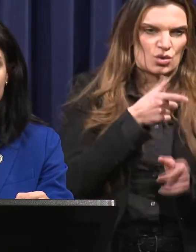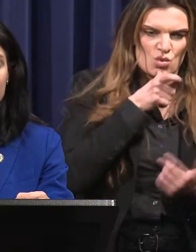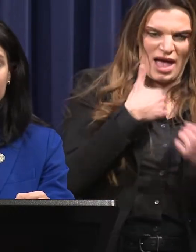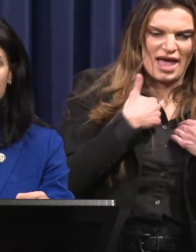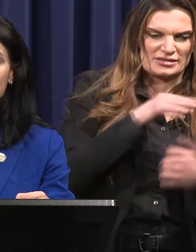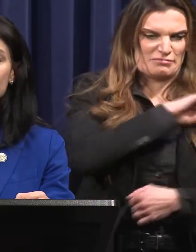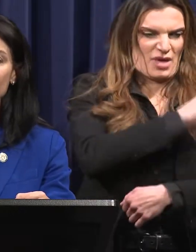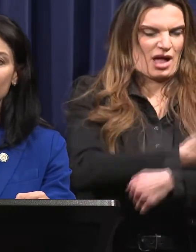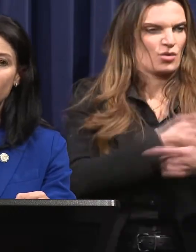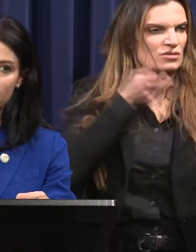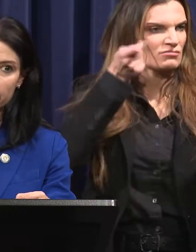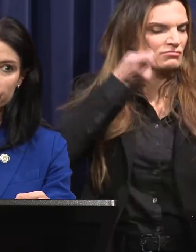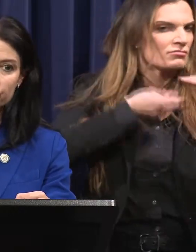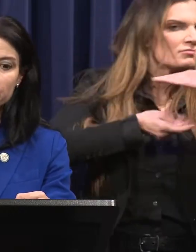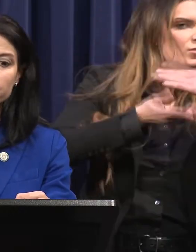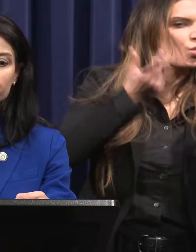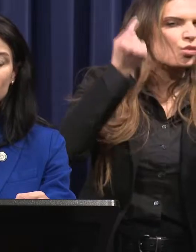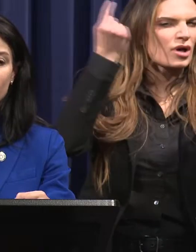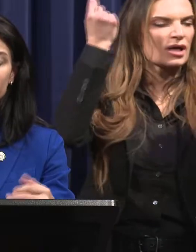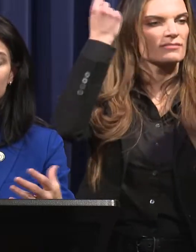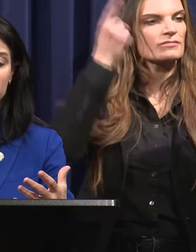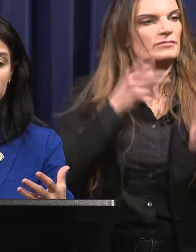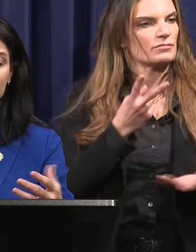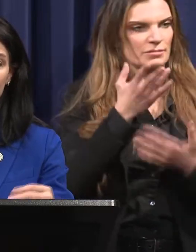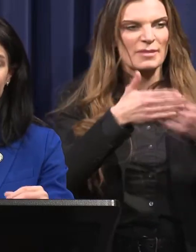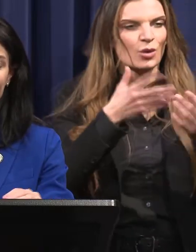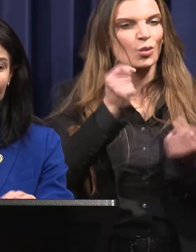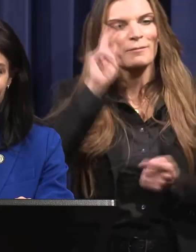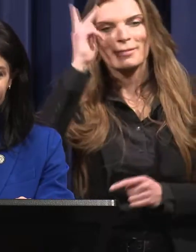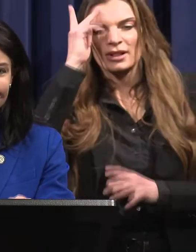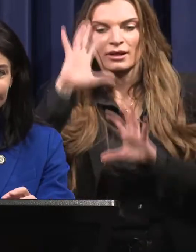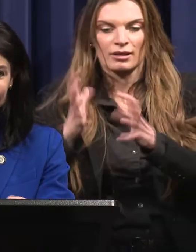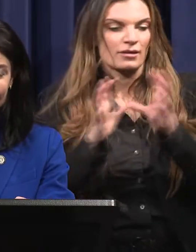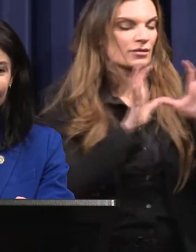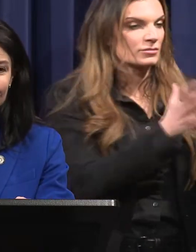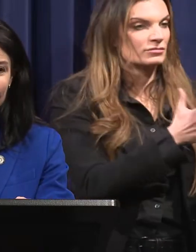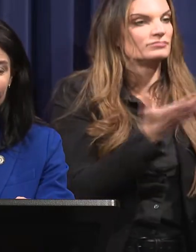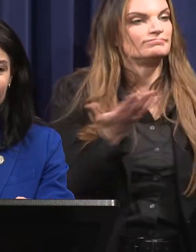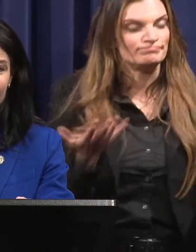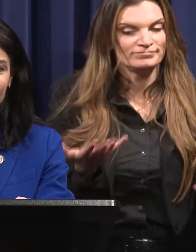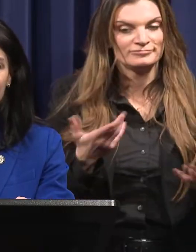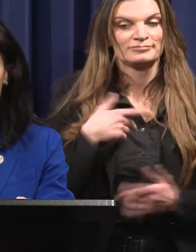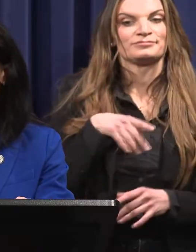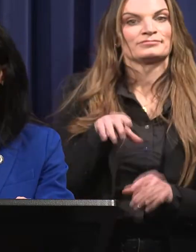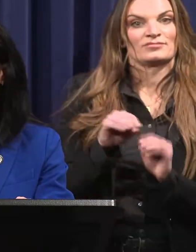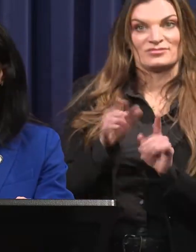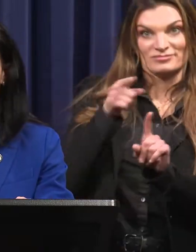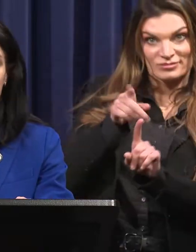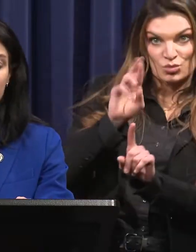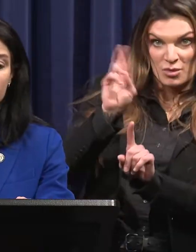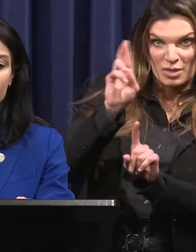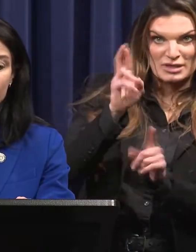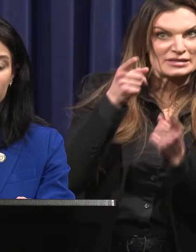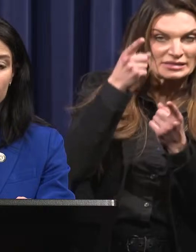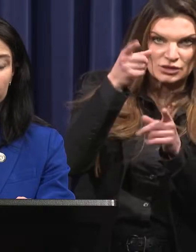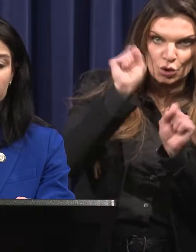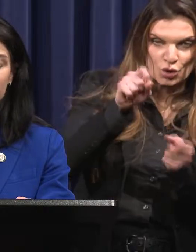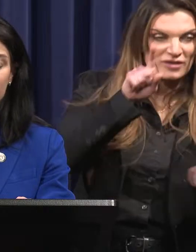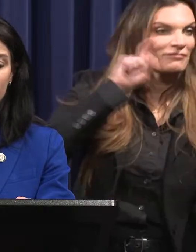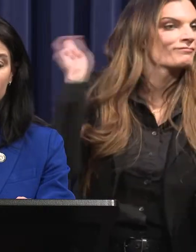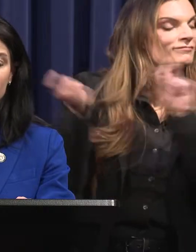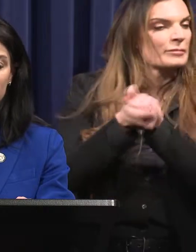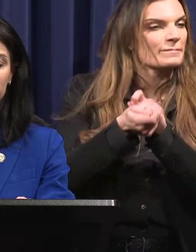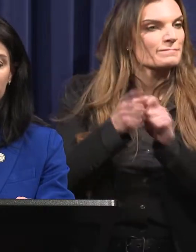have. And that goes for both parties. So obviously the Republicans had a long time to do something and they didn't. But I